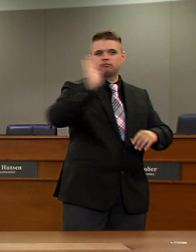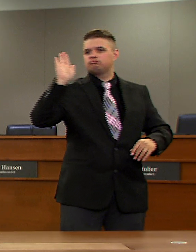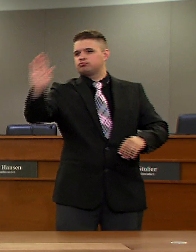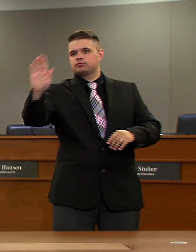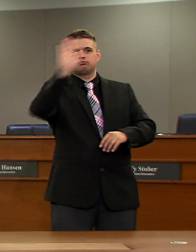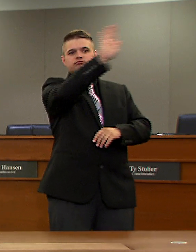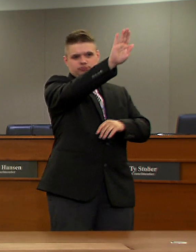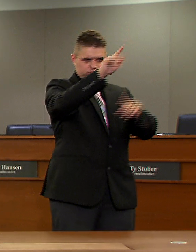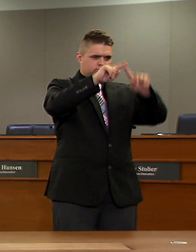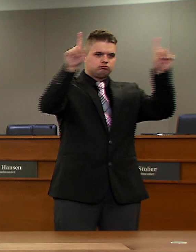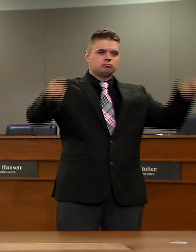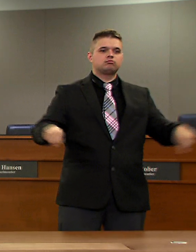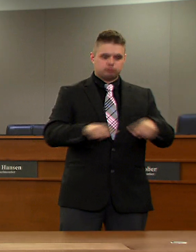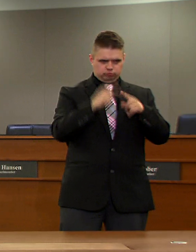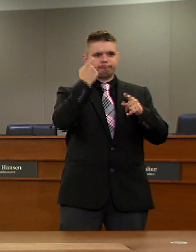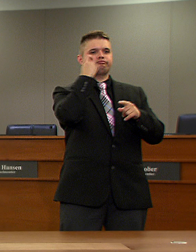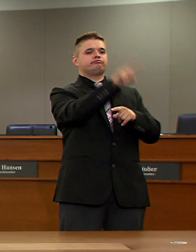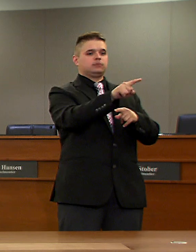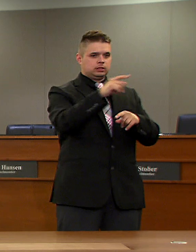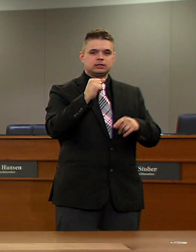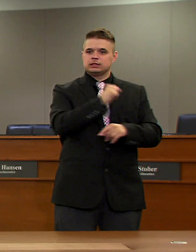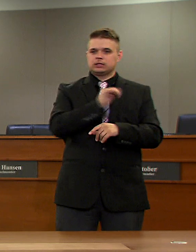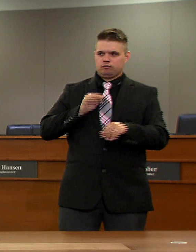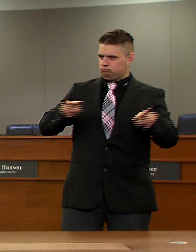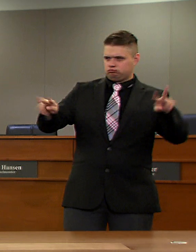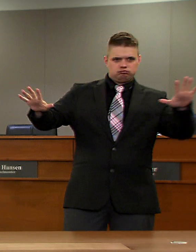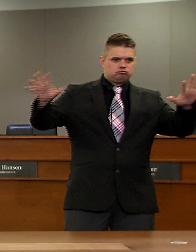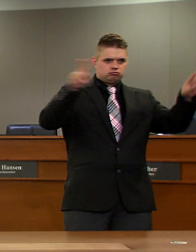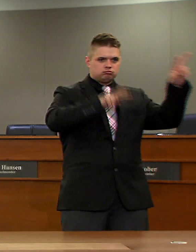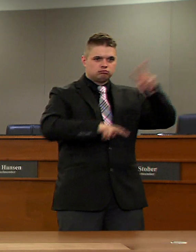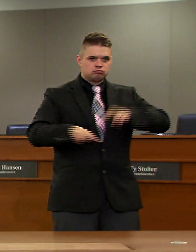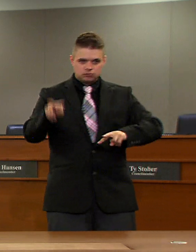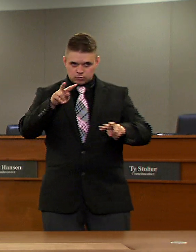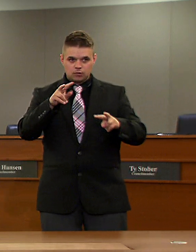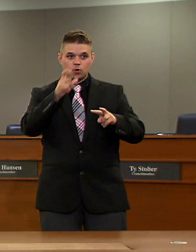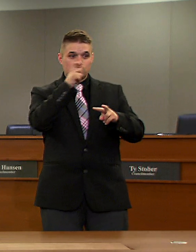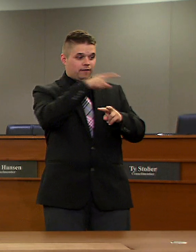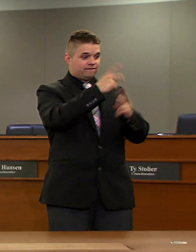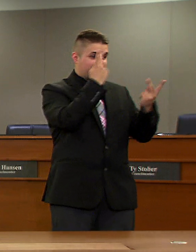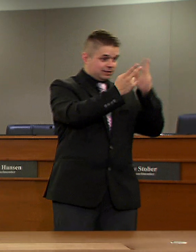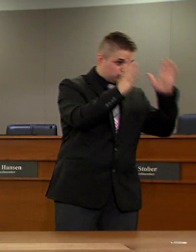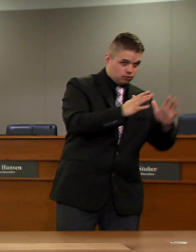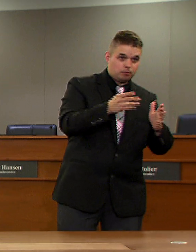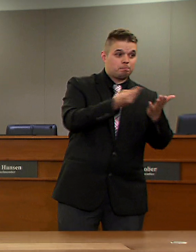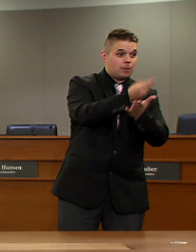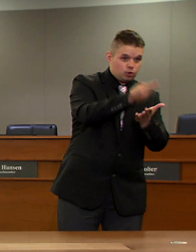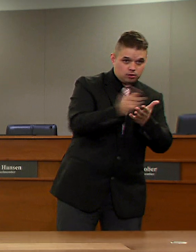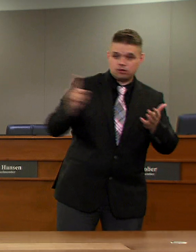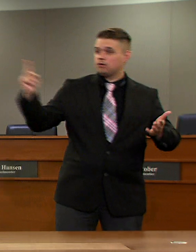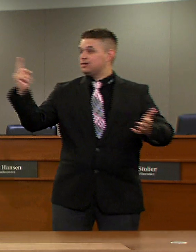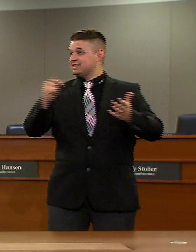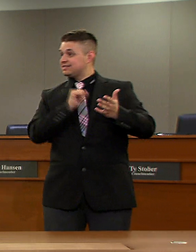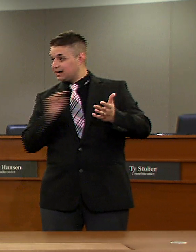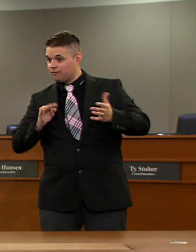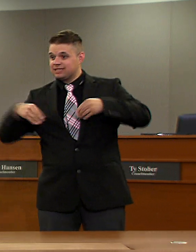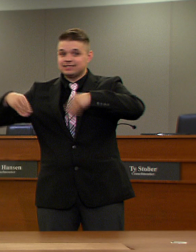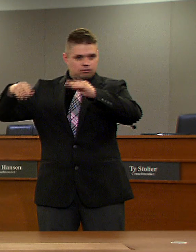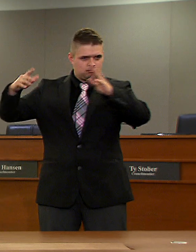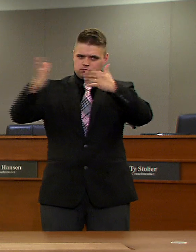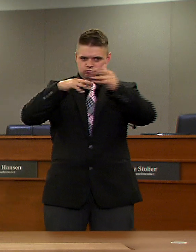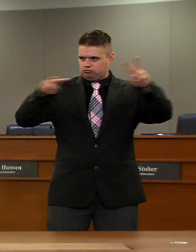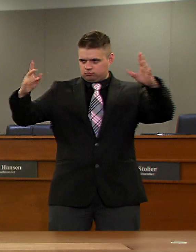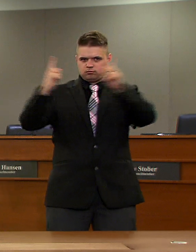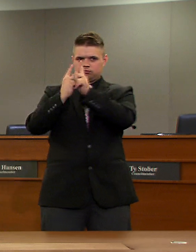will be monitoring vendors and visitors on physical distancing. Hand washing stations will be